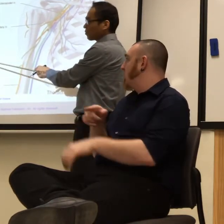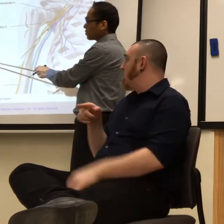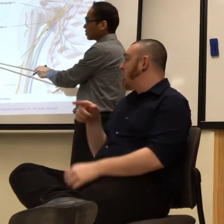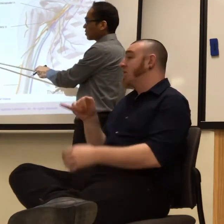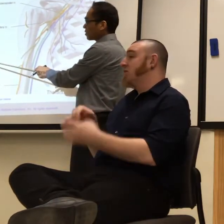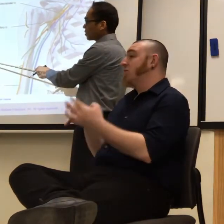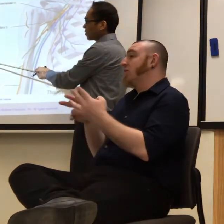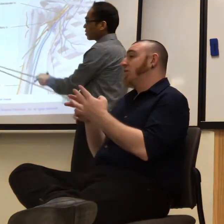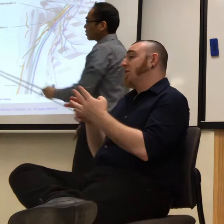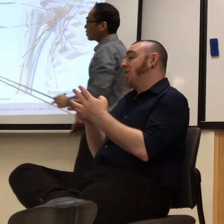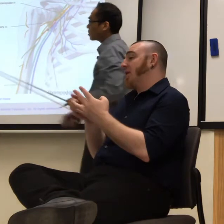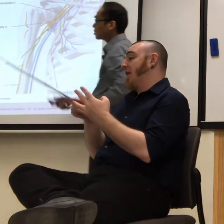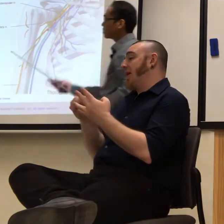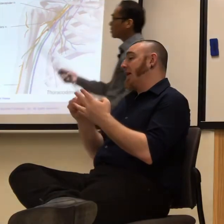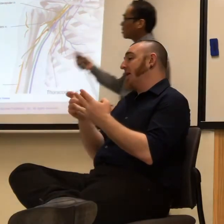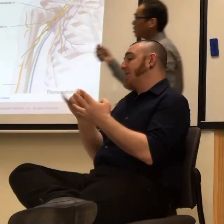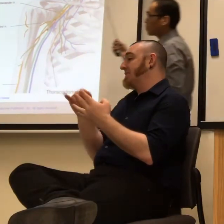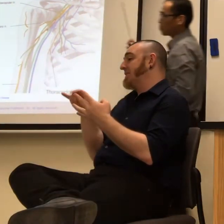radial nerves.